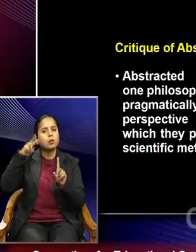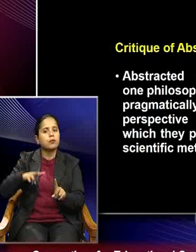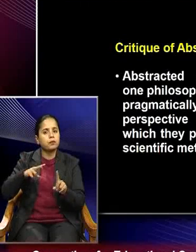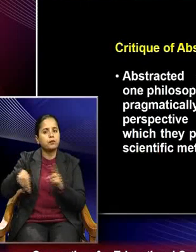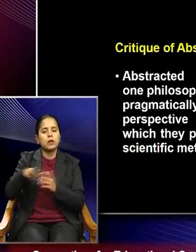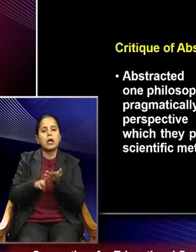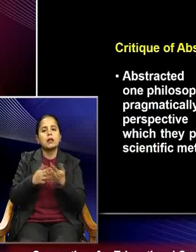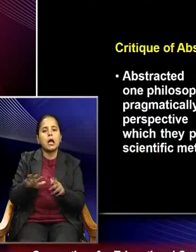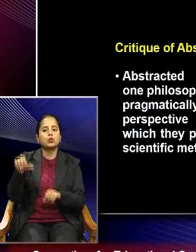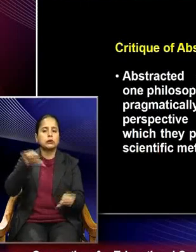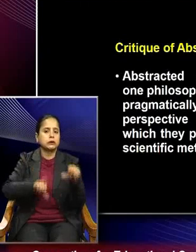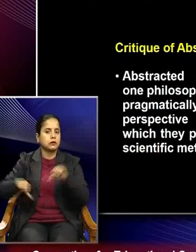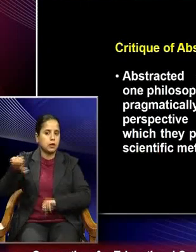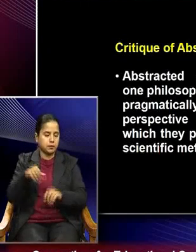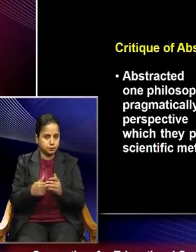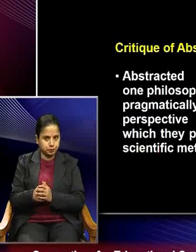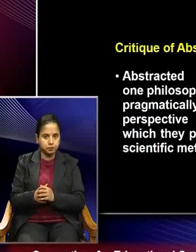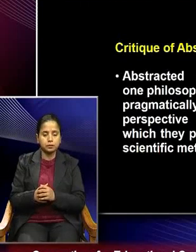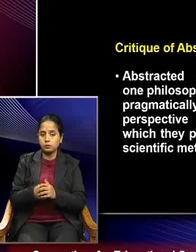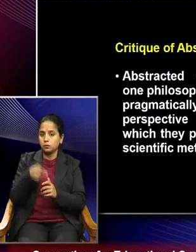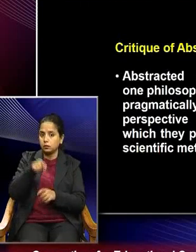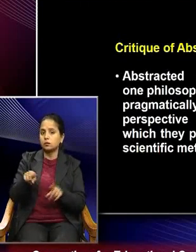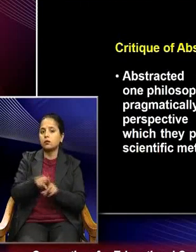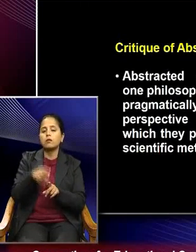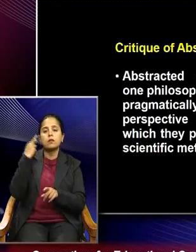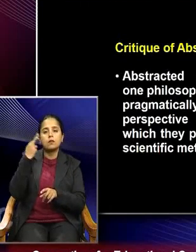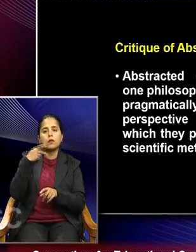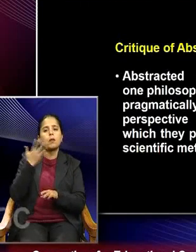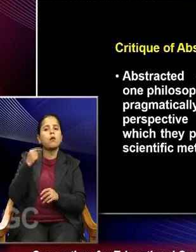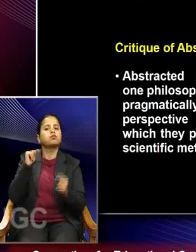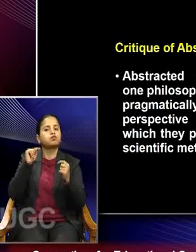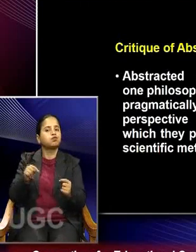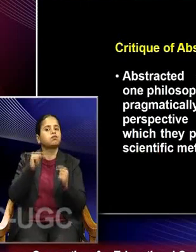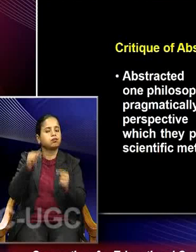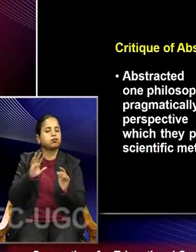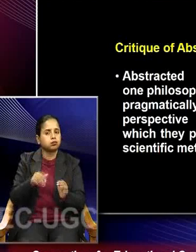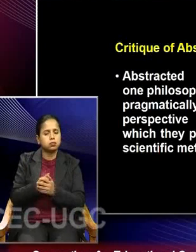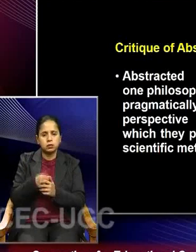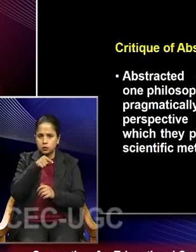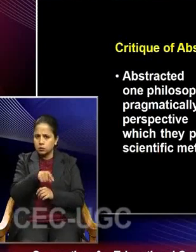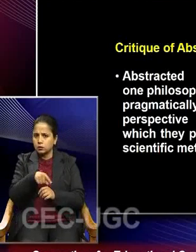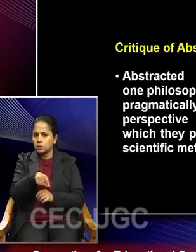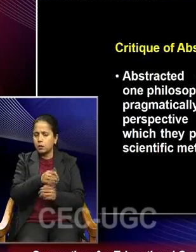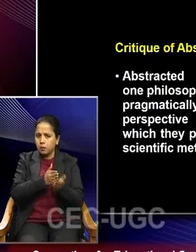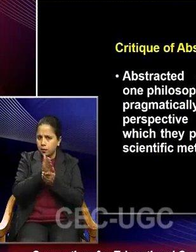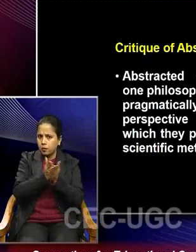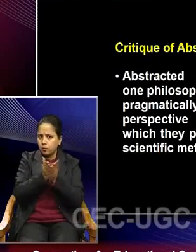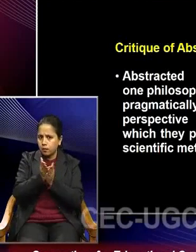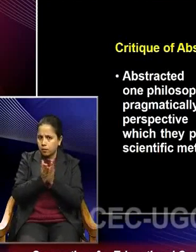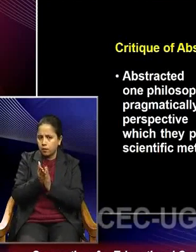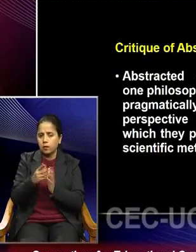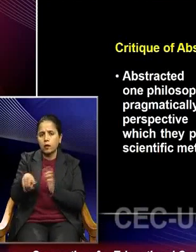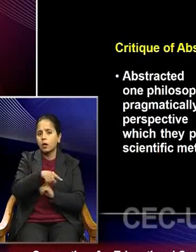of natural sciences. And they were kind of arguing that this methodology,